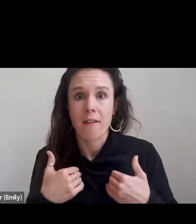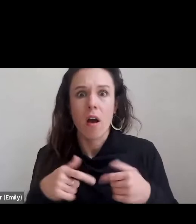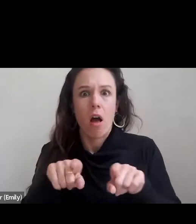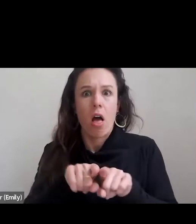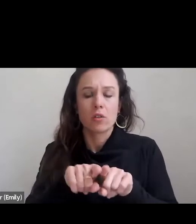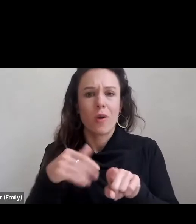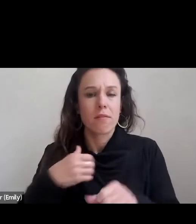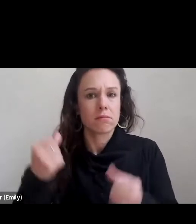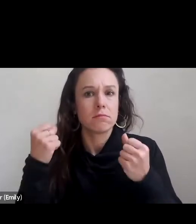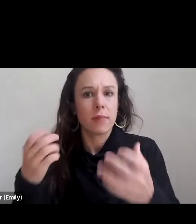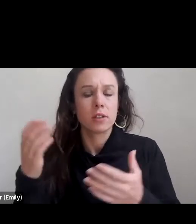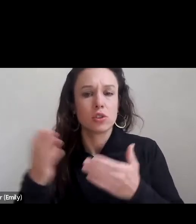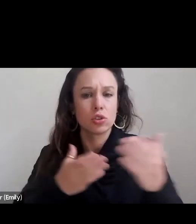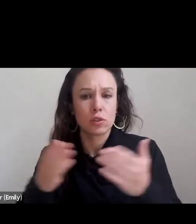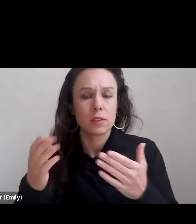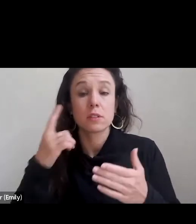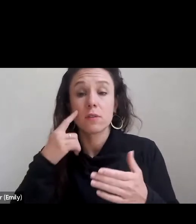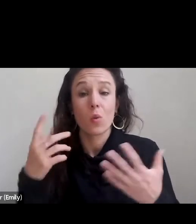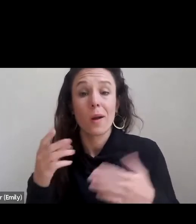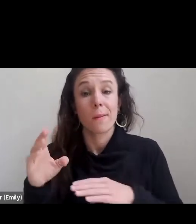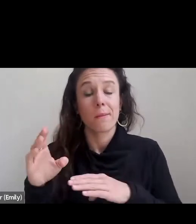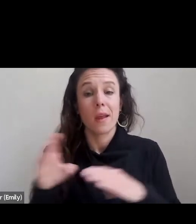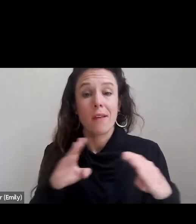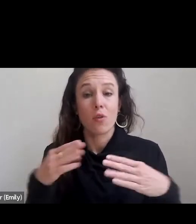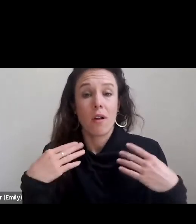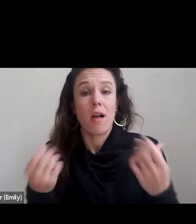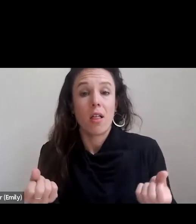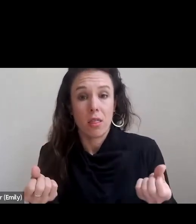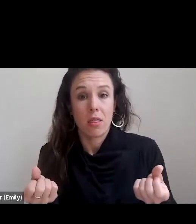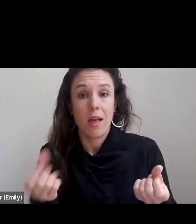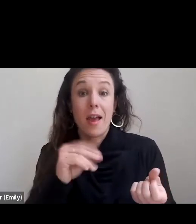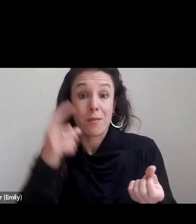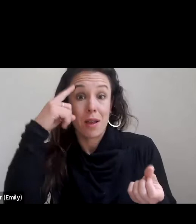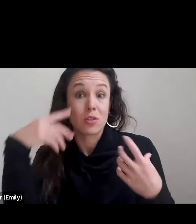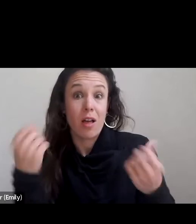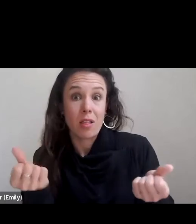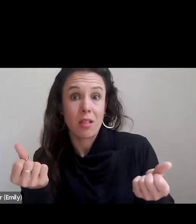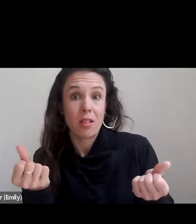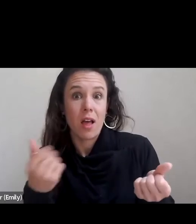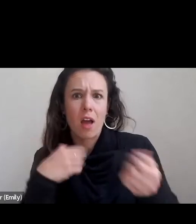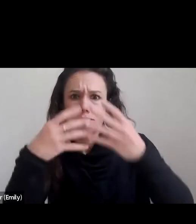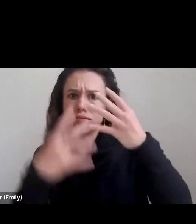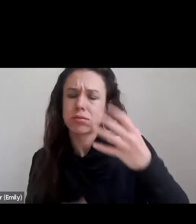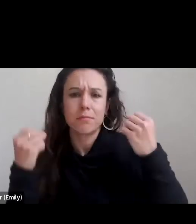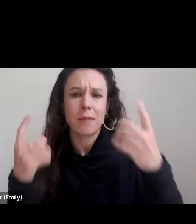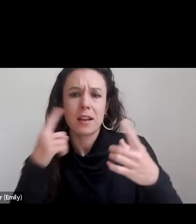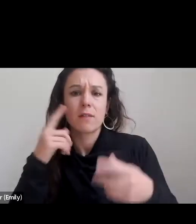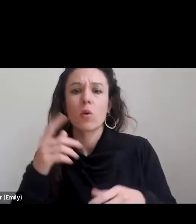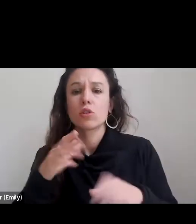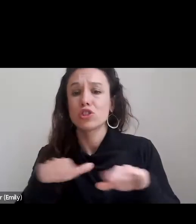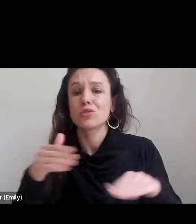of services in terms of behavioral health and mental health for children under